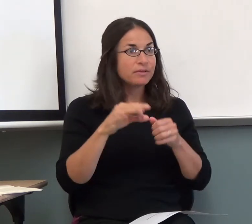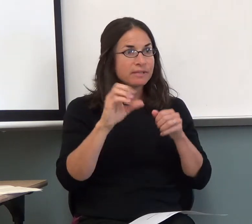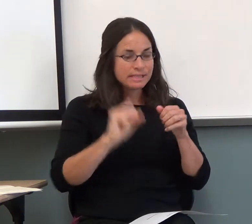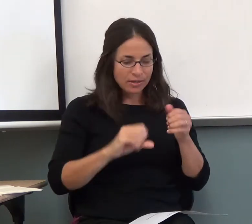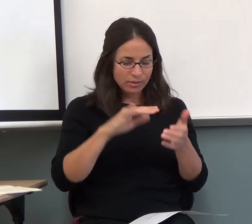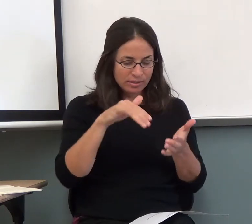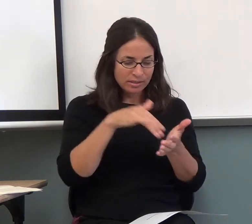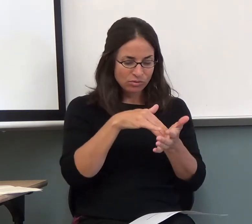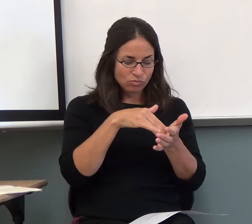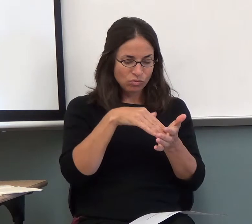Yes.